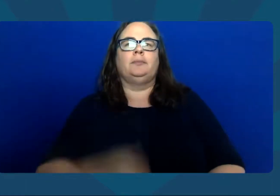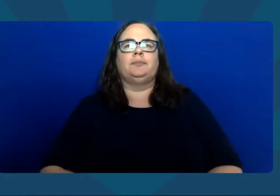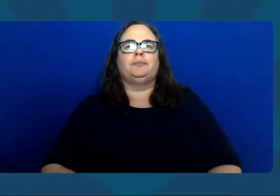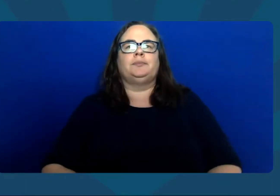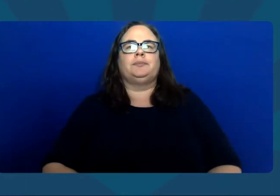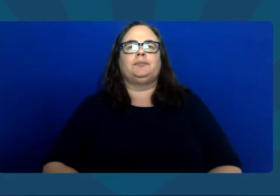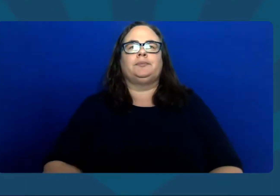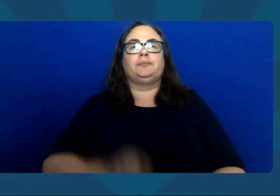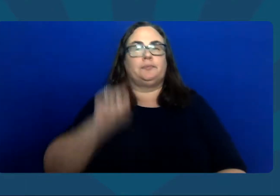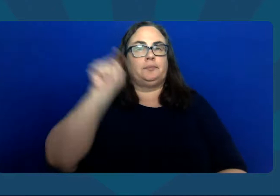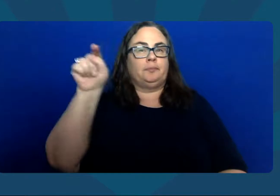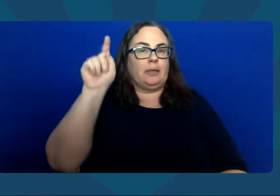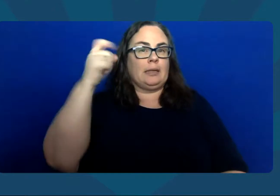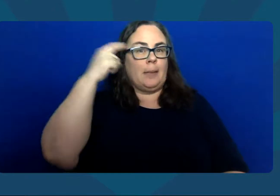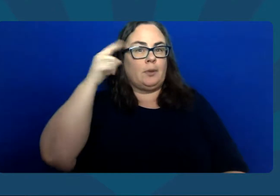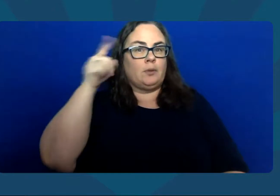Education Committee.